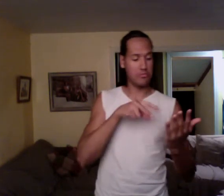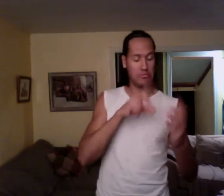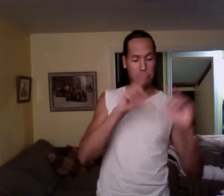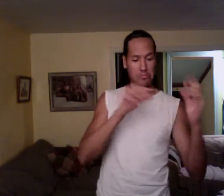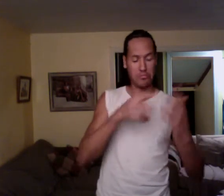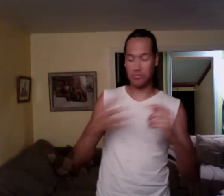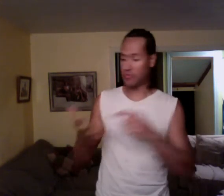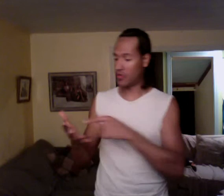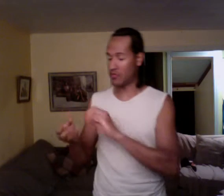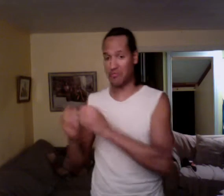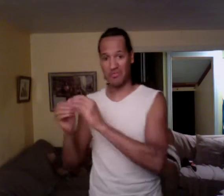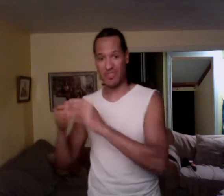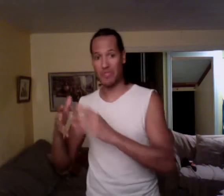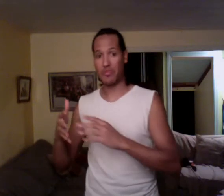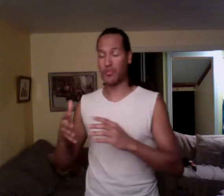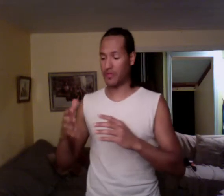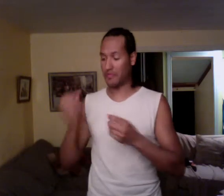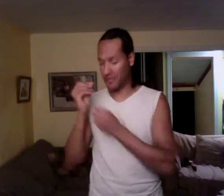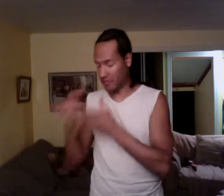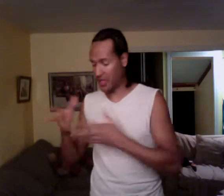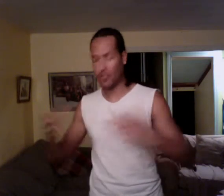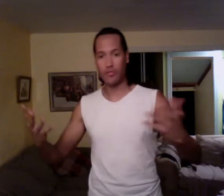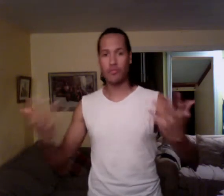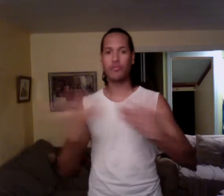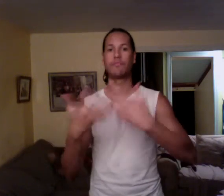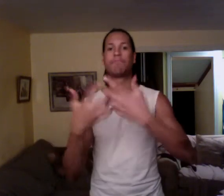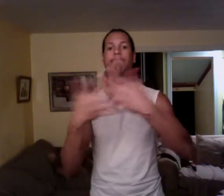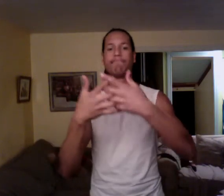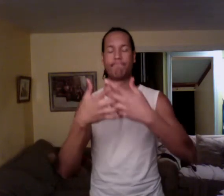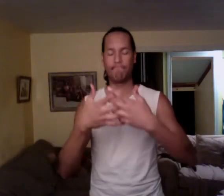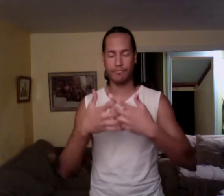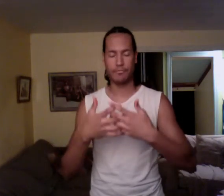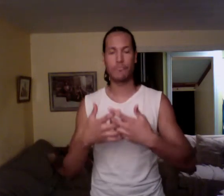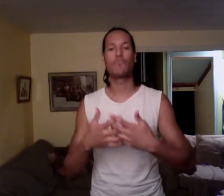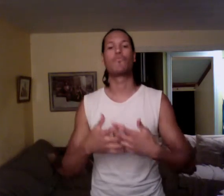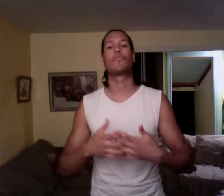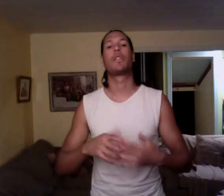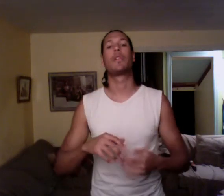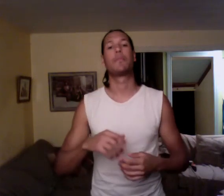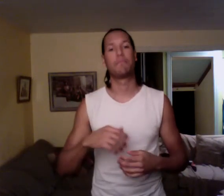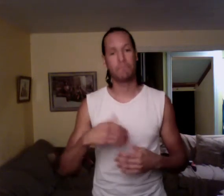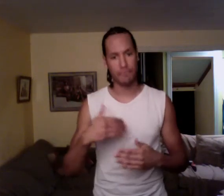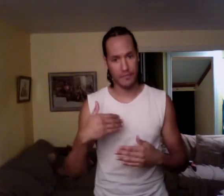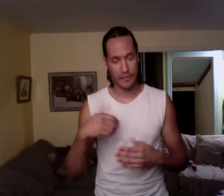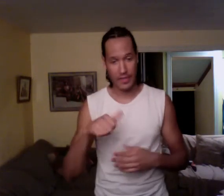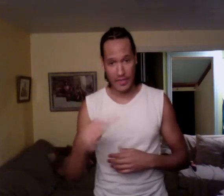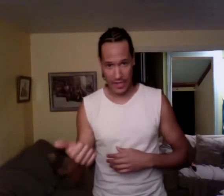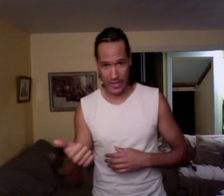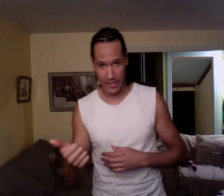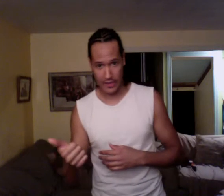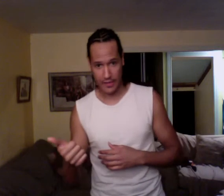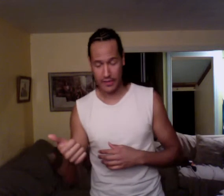After that, someone is usually delegated to tear them apart, put them into an envelope, it's distributed